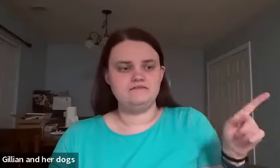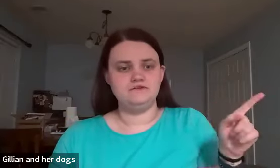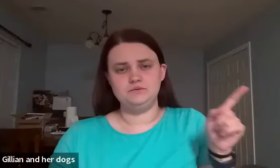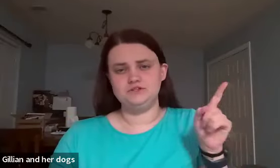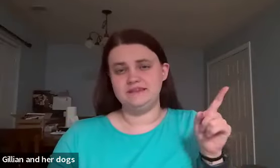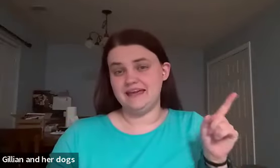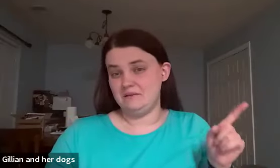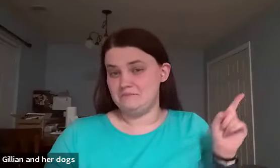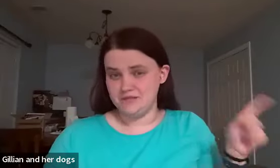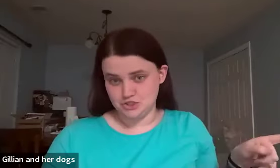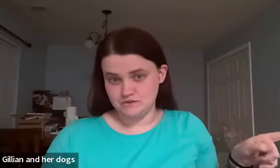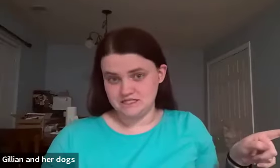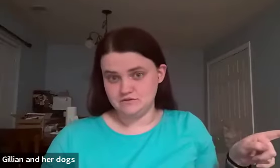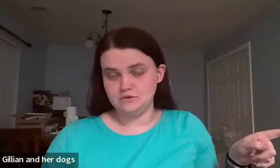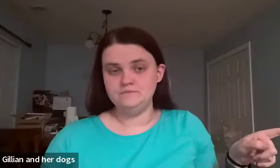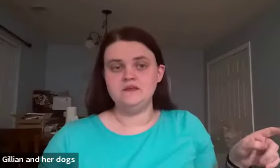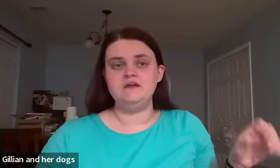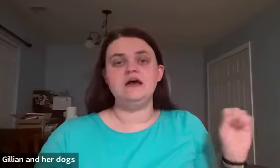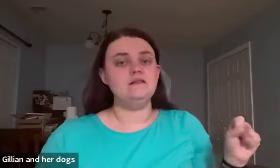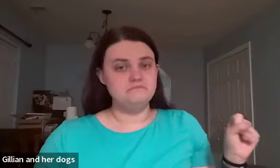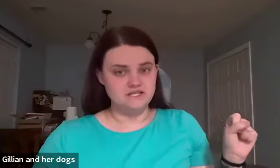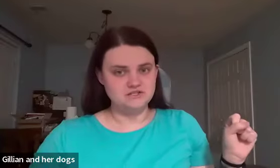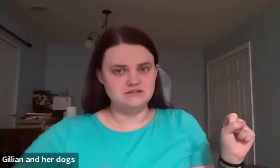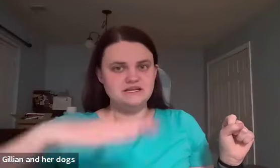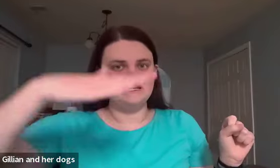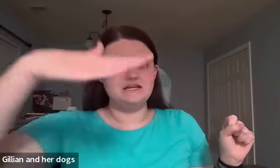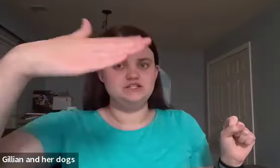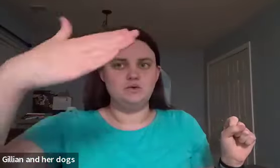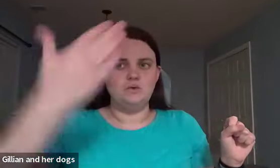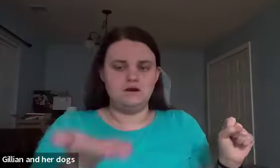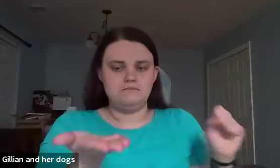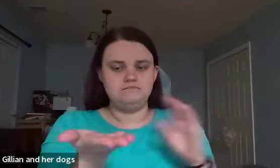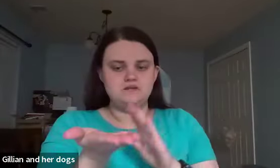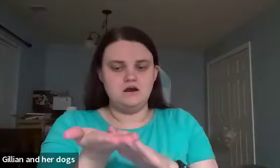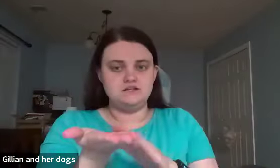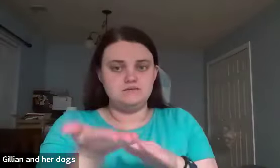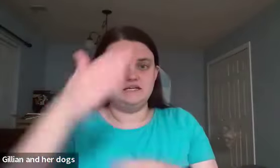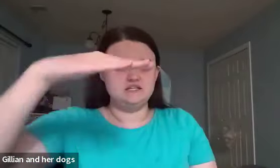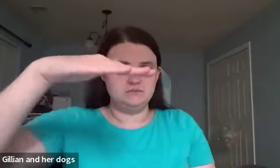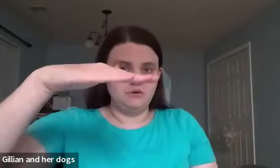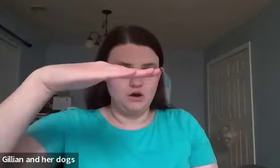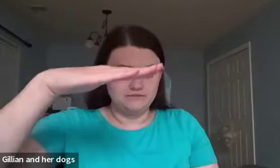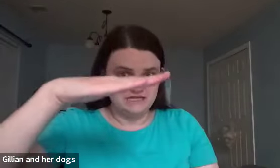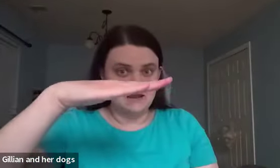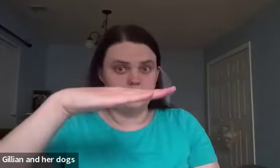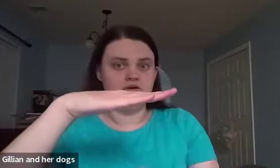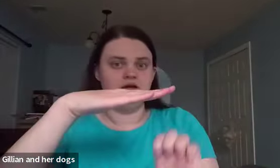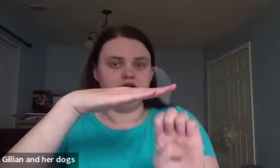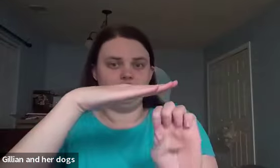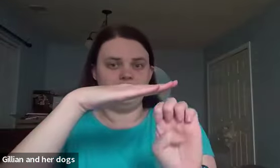If you were doing like elementary school, elementary is your non-dominant is going to be palm down. You have